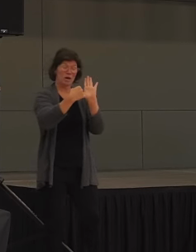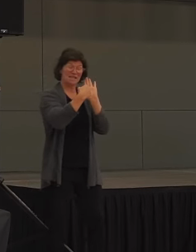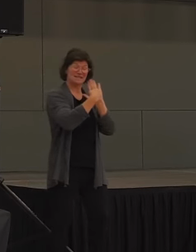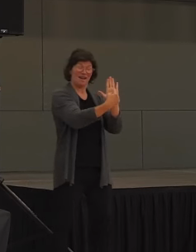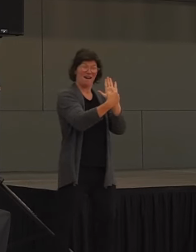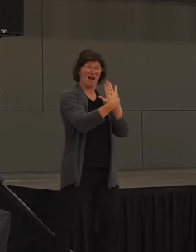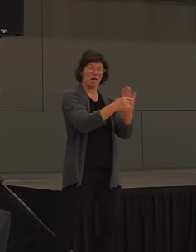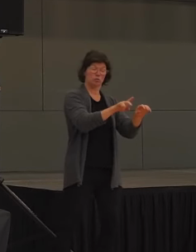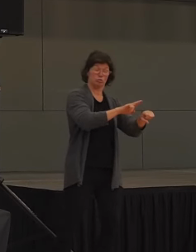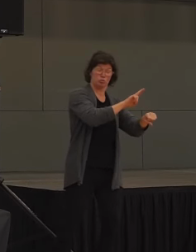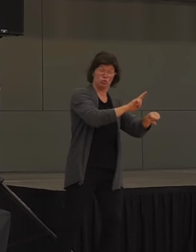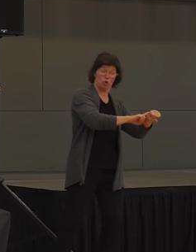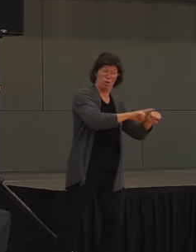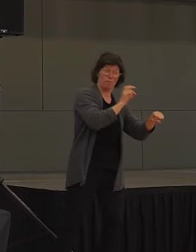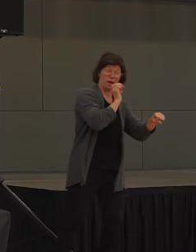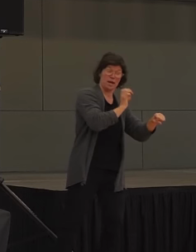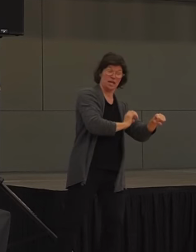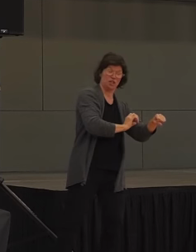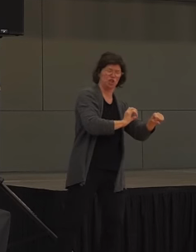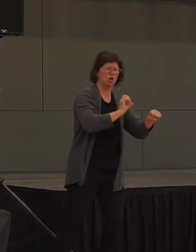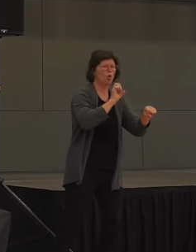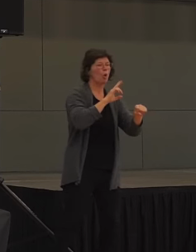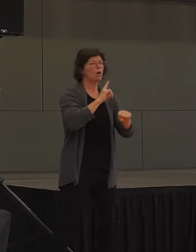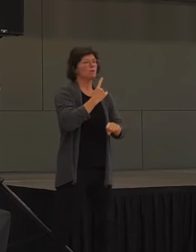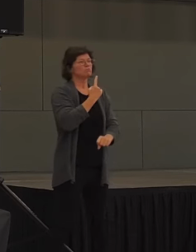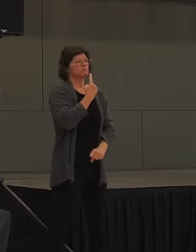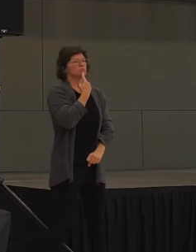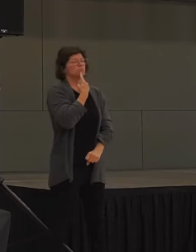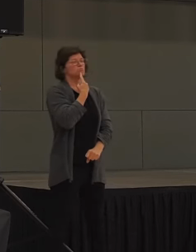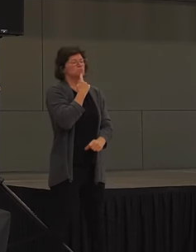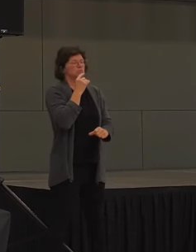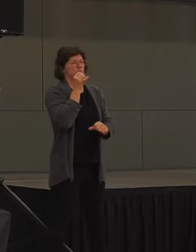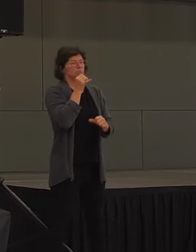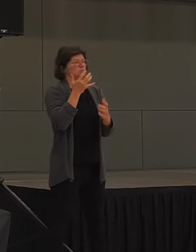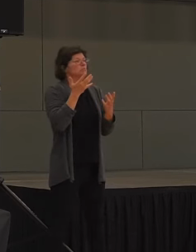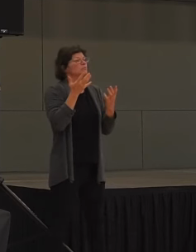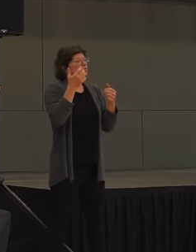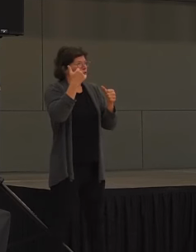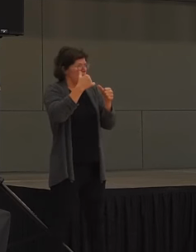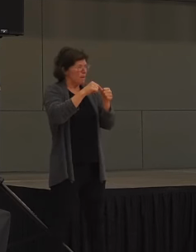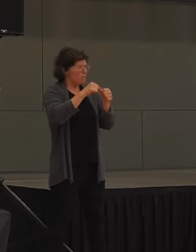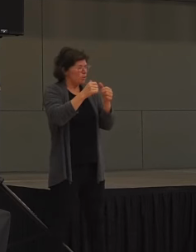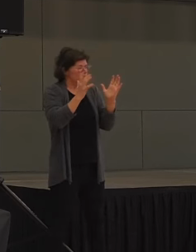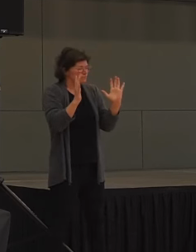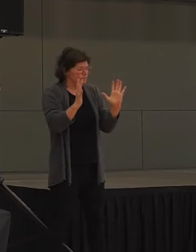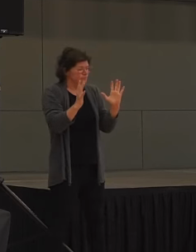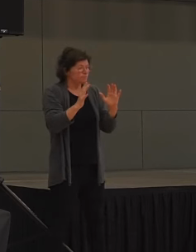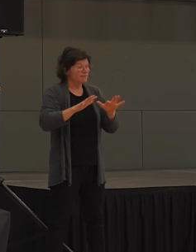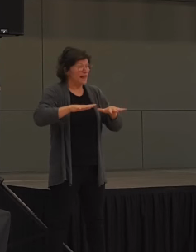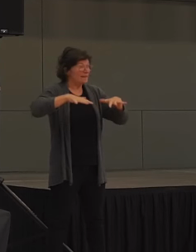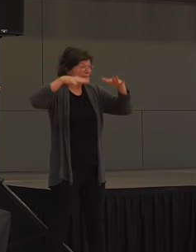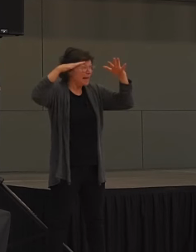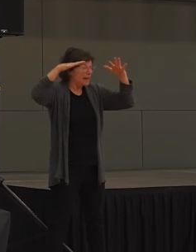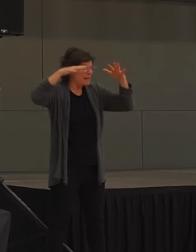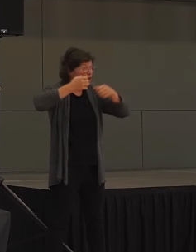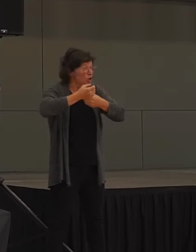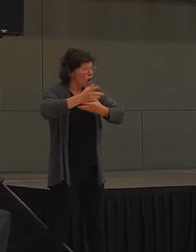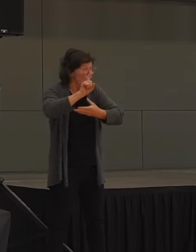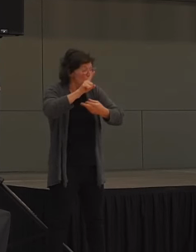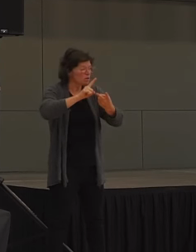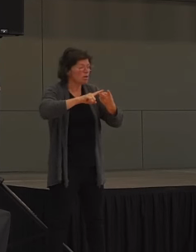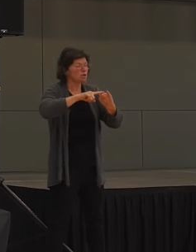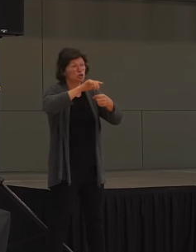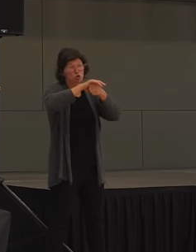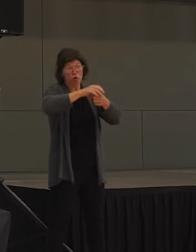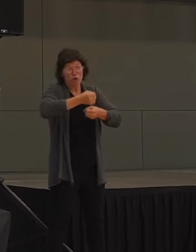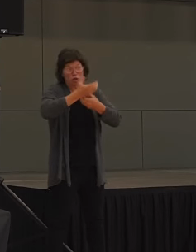are they normal aging or something more significant, again, remember how much anxiety does it cause and